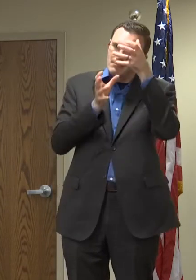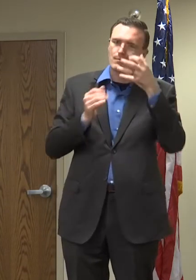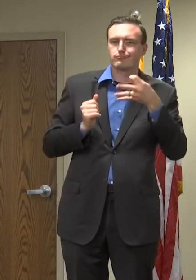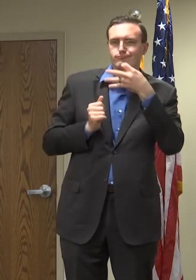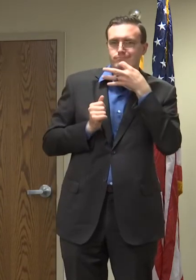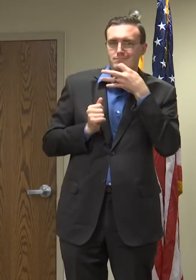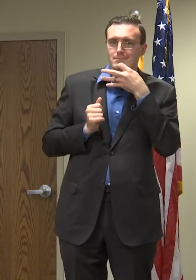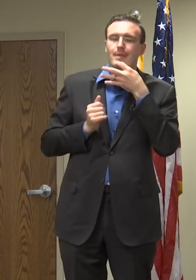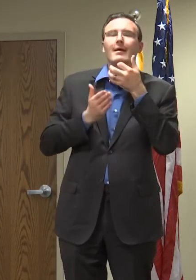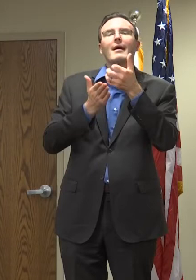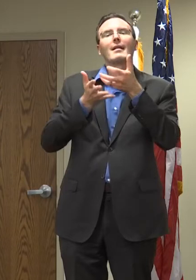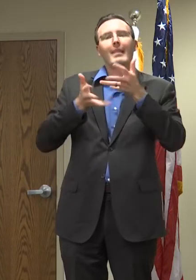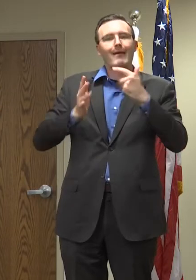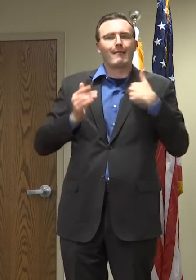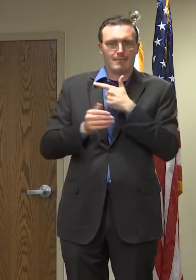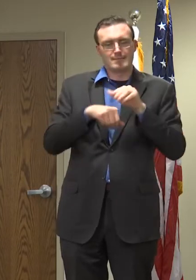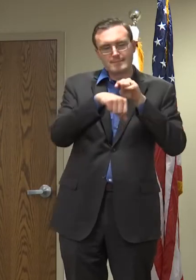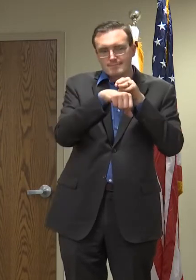livelihoods.